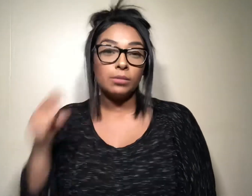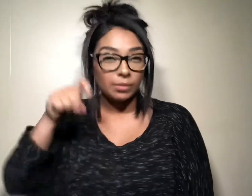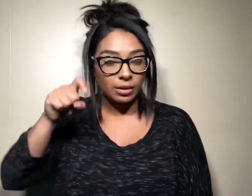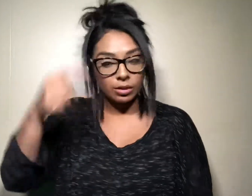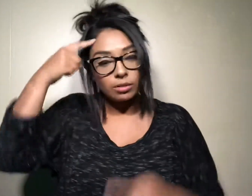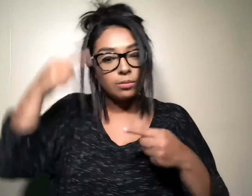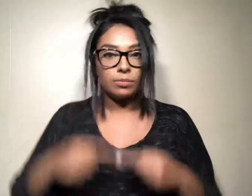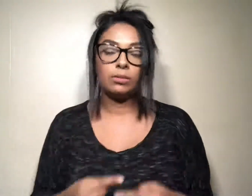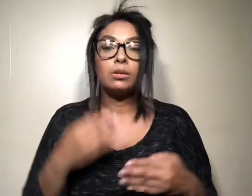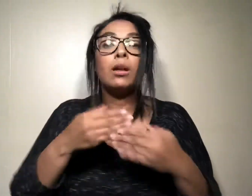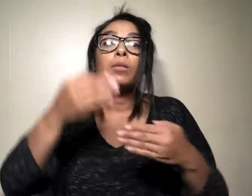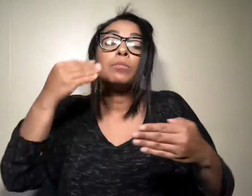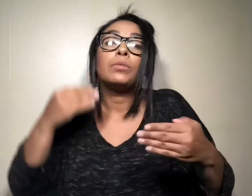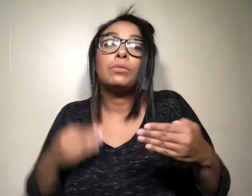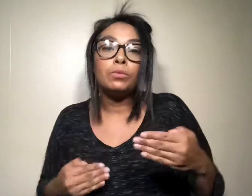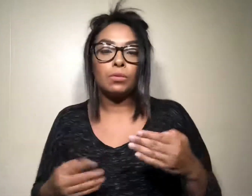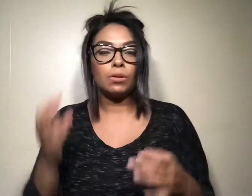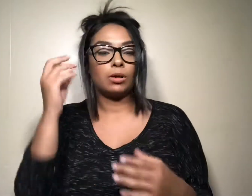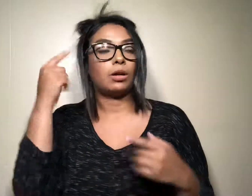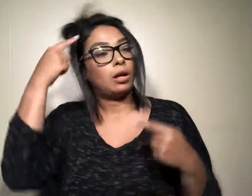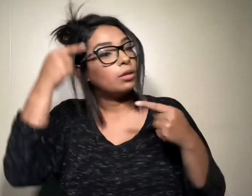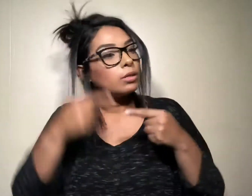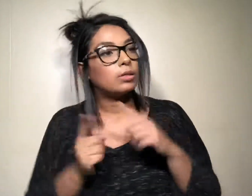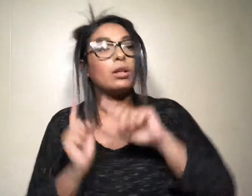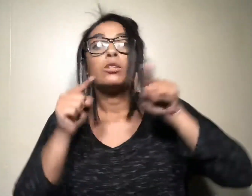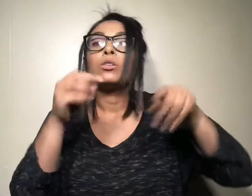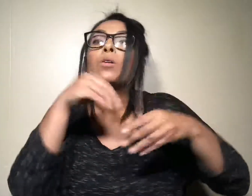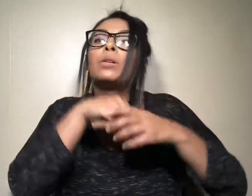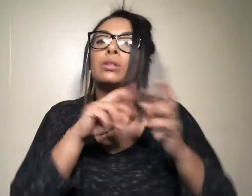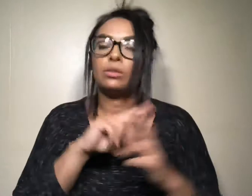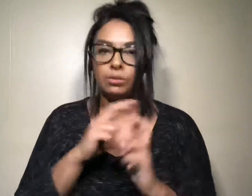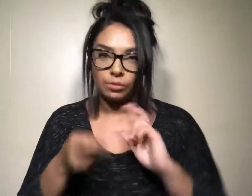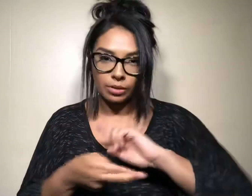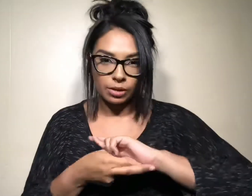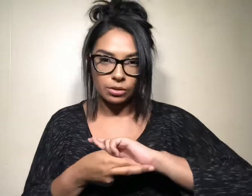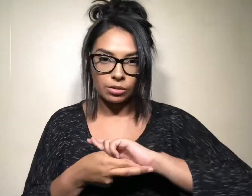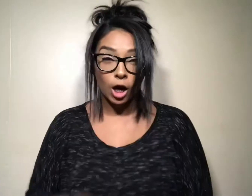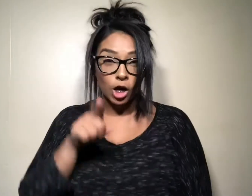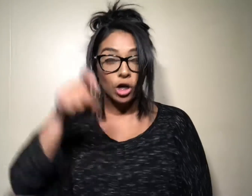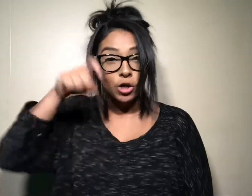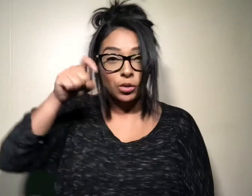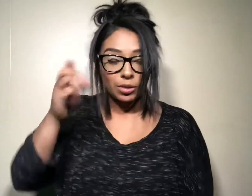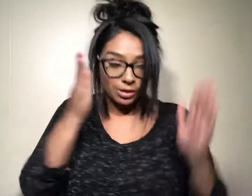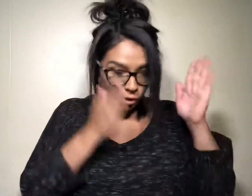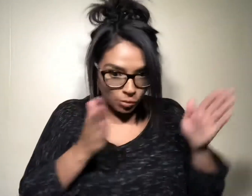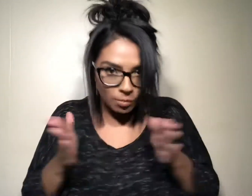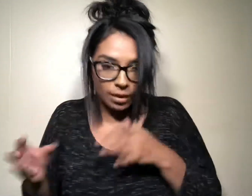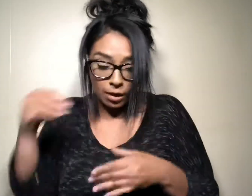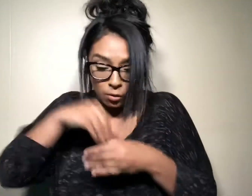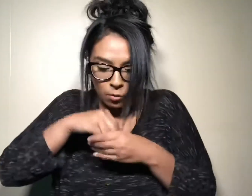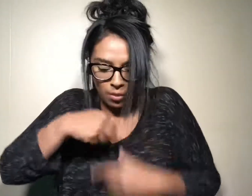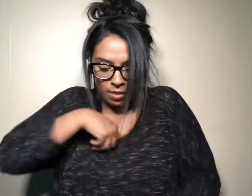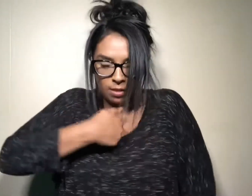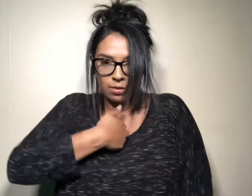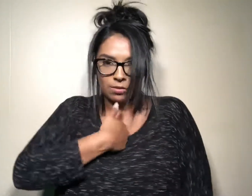things need to be decided before deciding to go into a relationship. You need to plan within